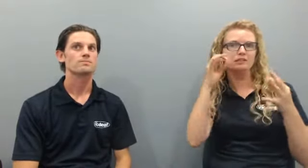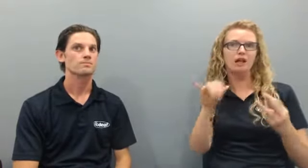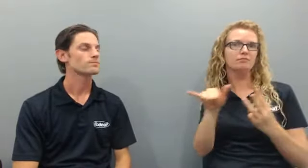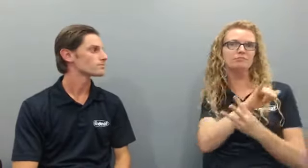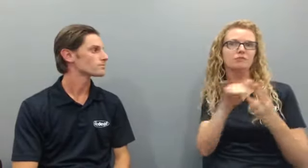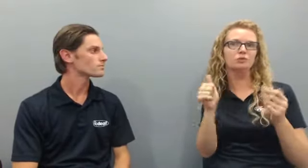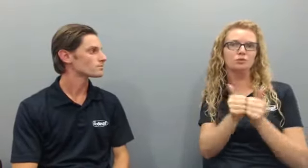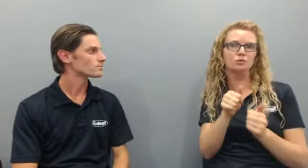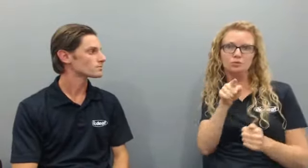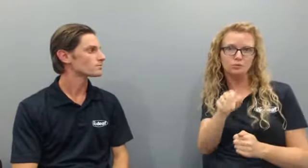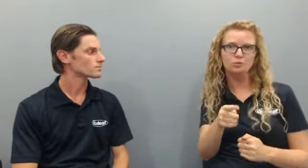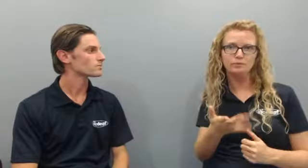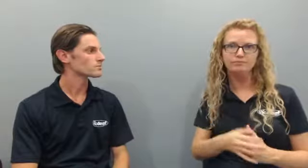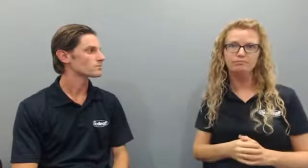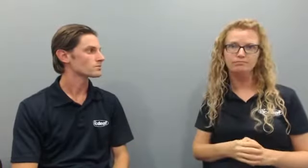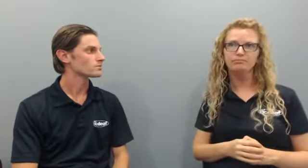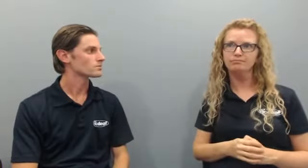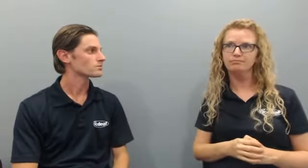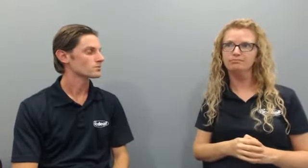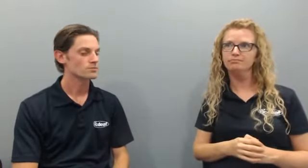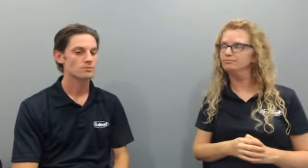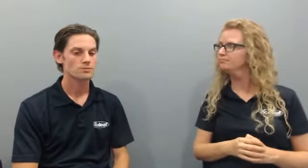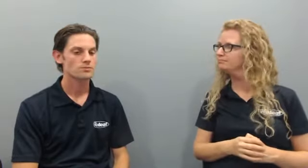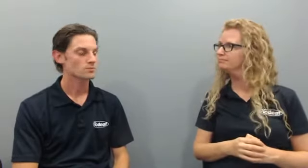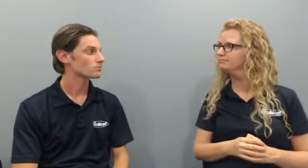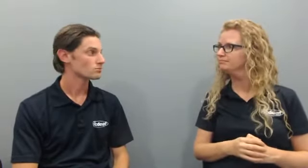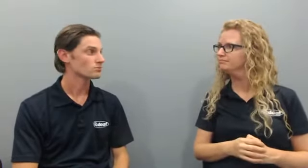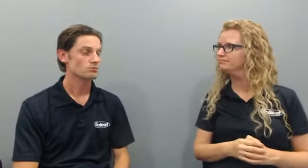the same area, so you can choose whatever best suits your needs.